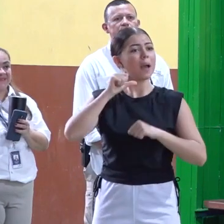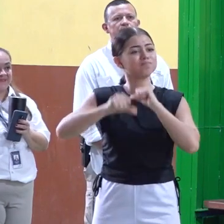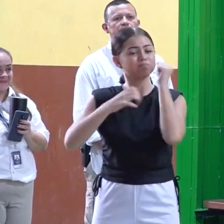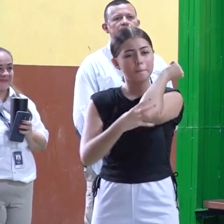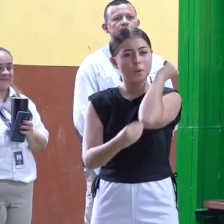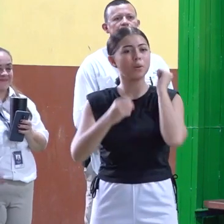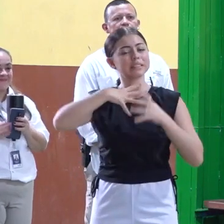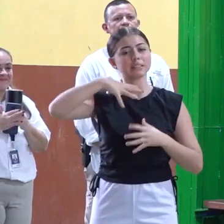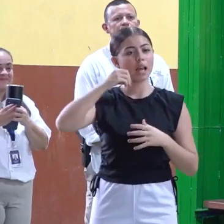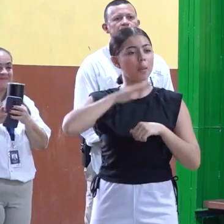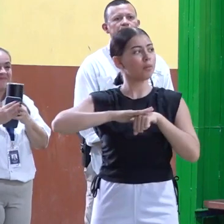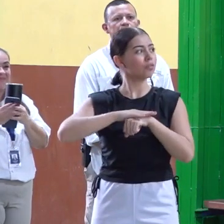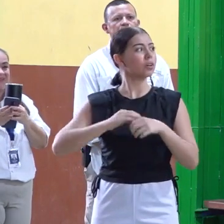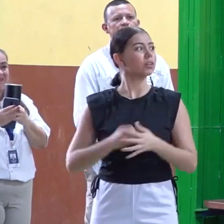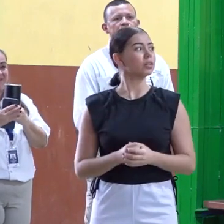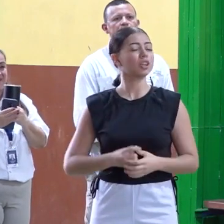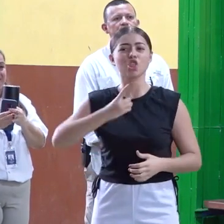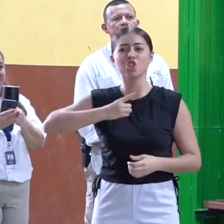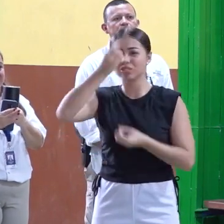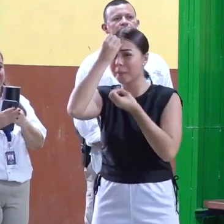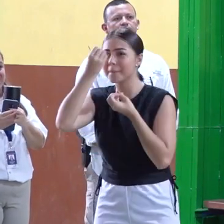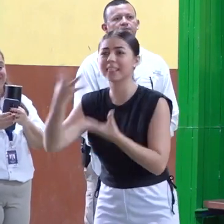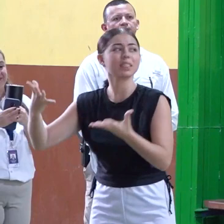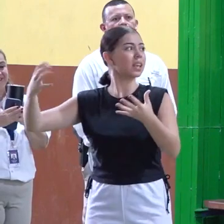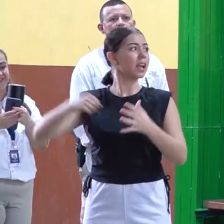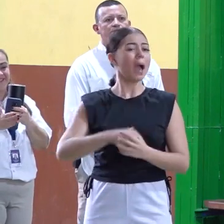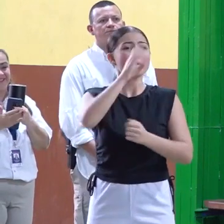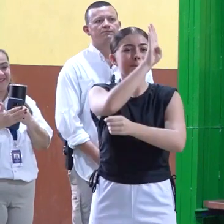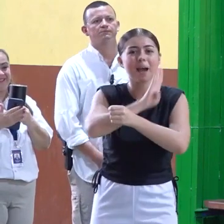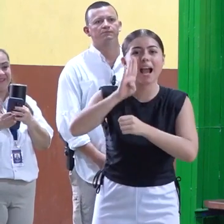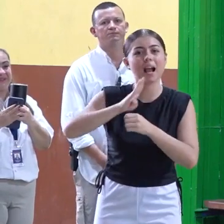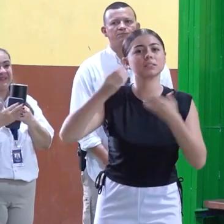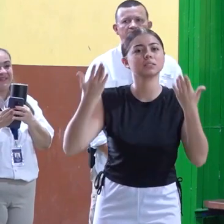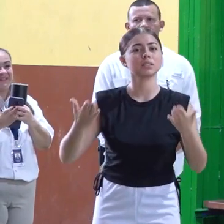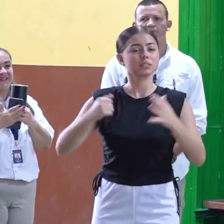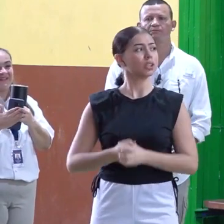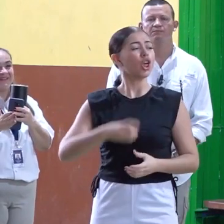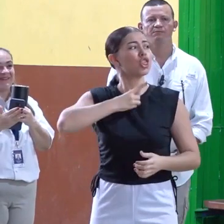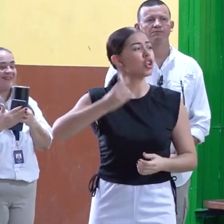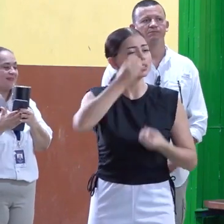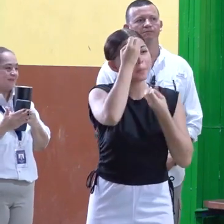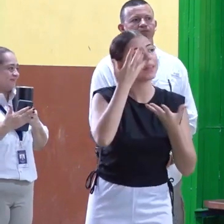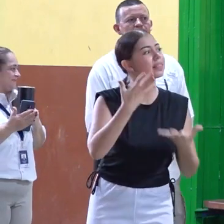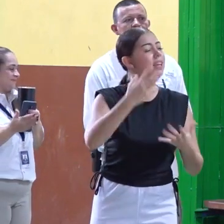pobreza. Que Dios bendiga a Bagaces, que Dios